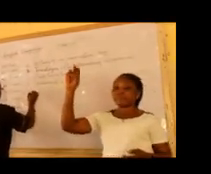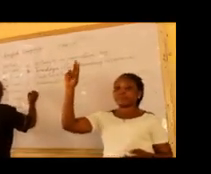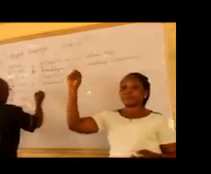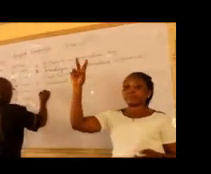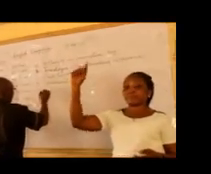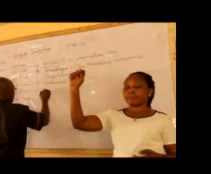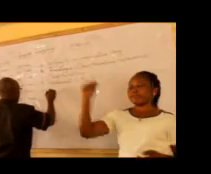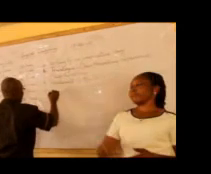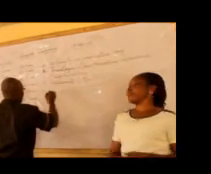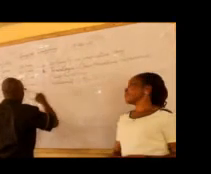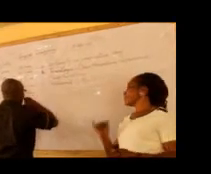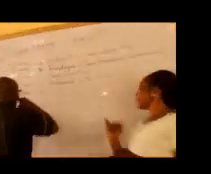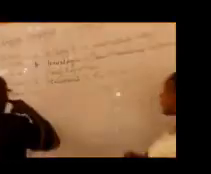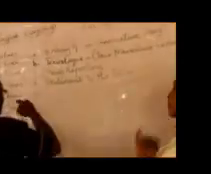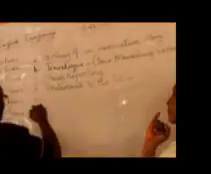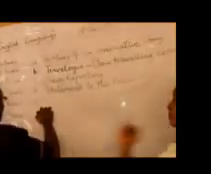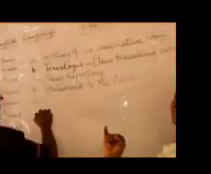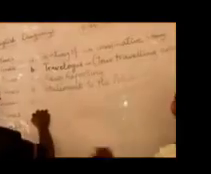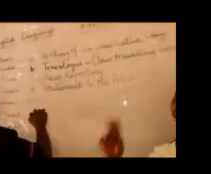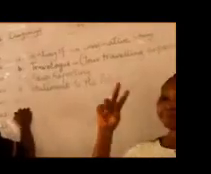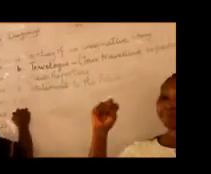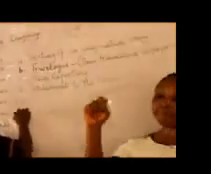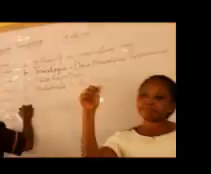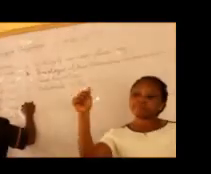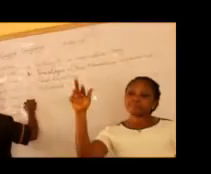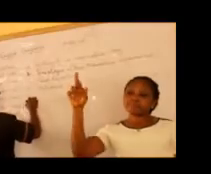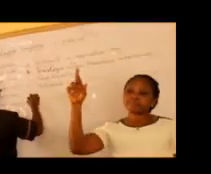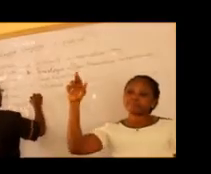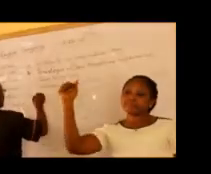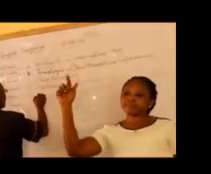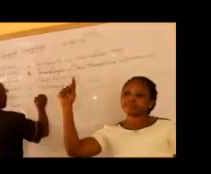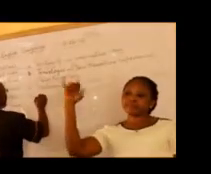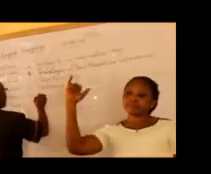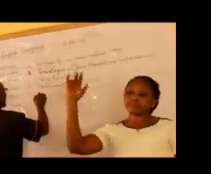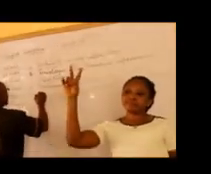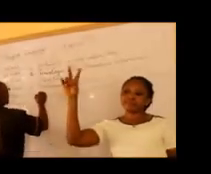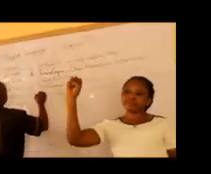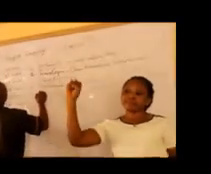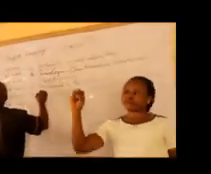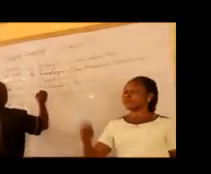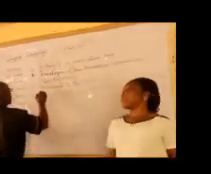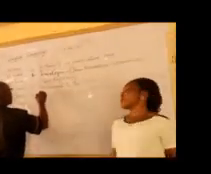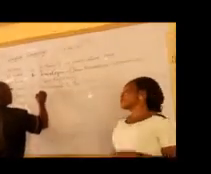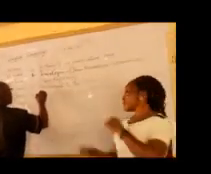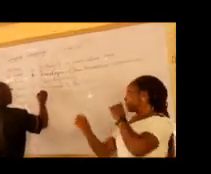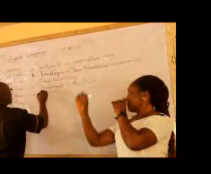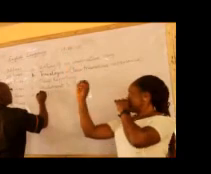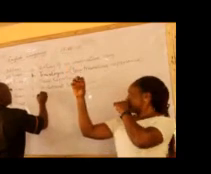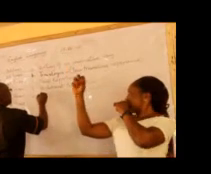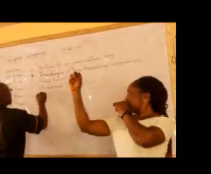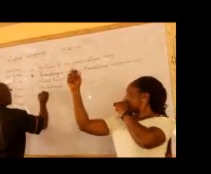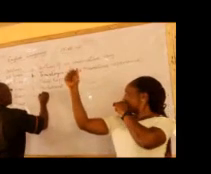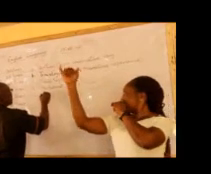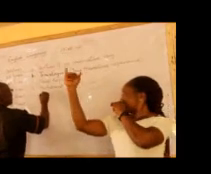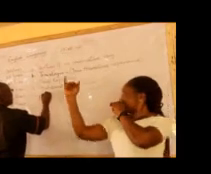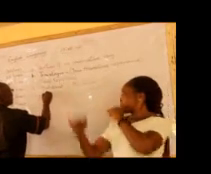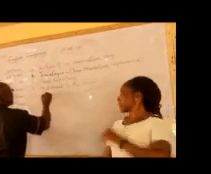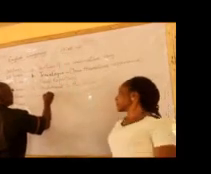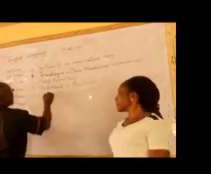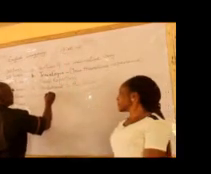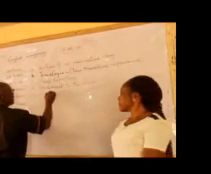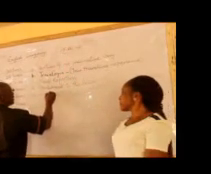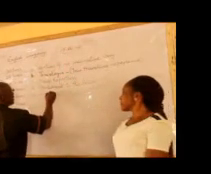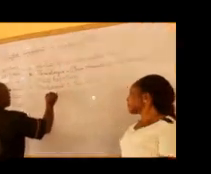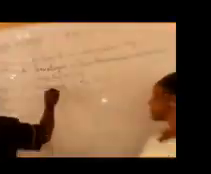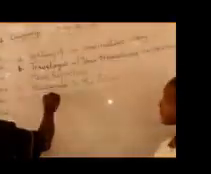write is narrative essay. Then the fifth one is social